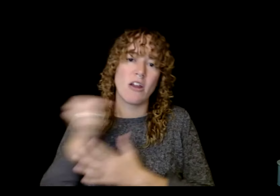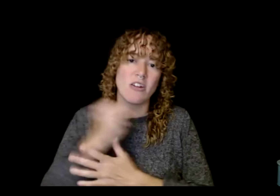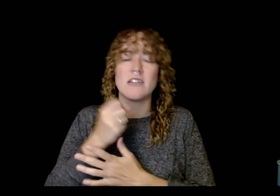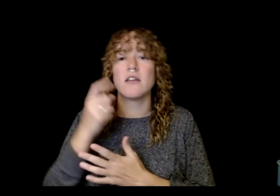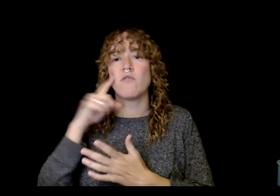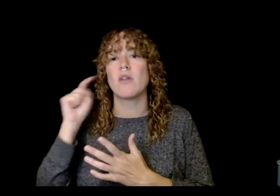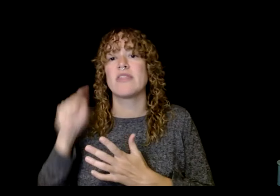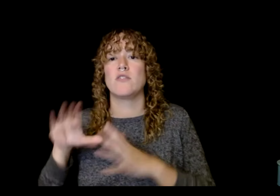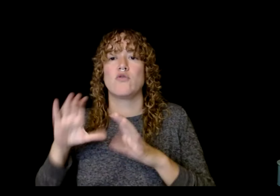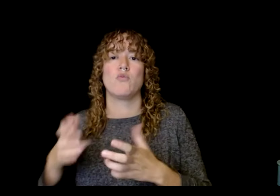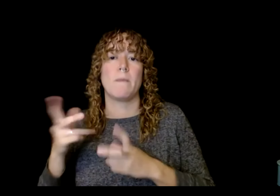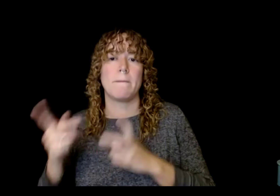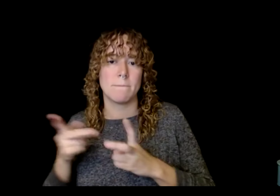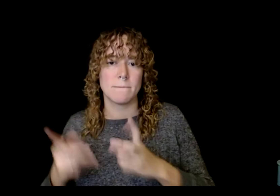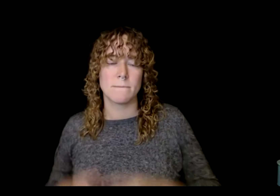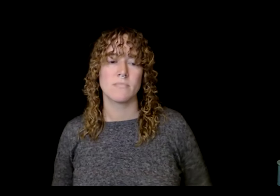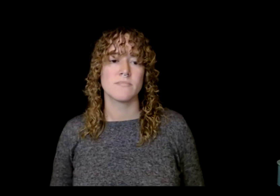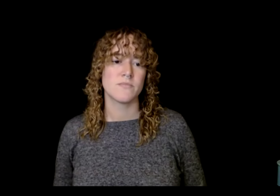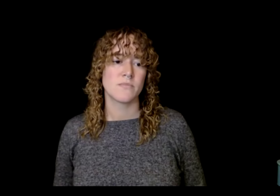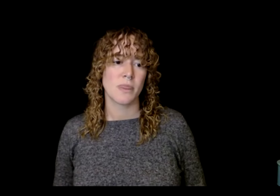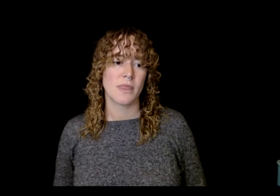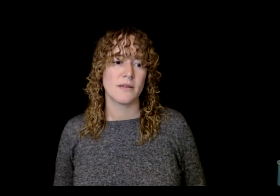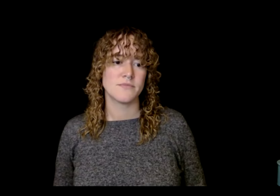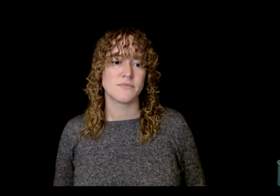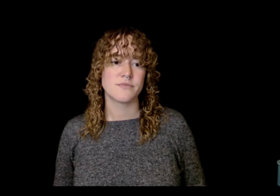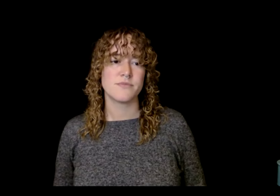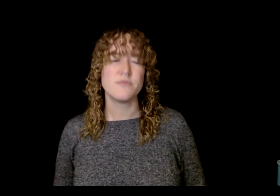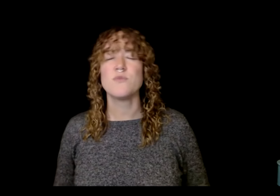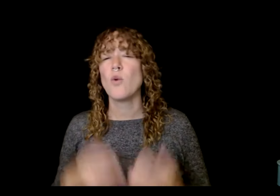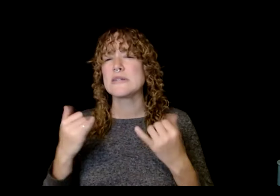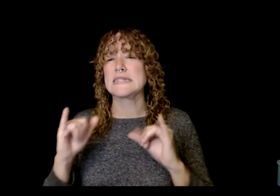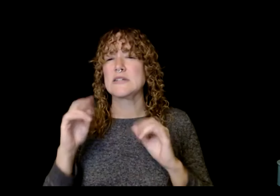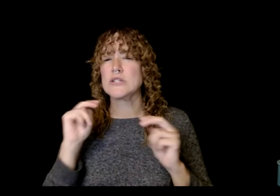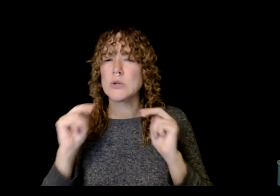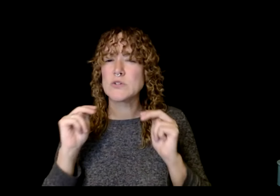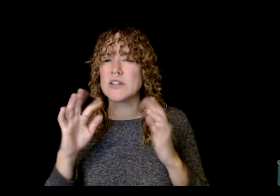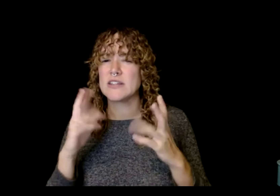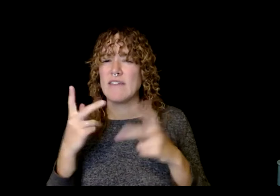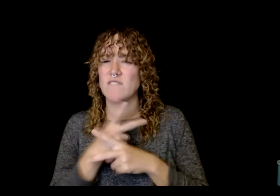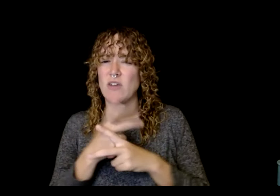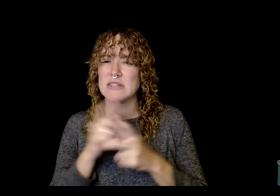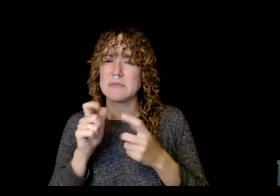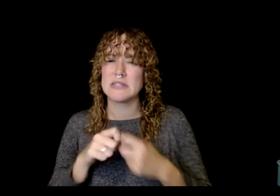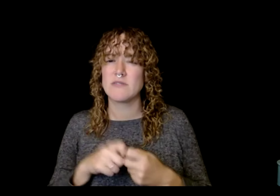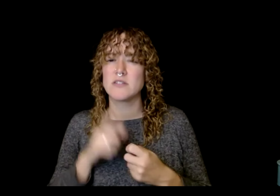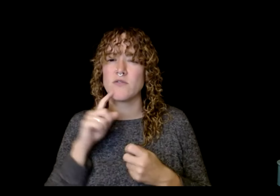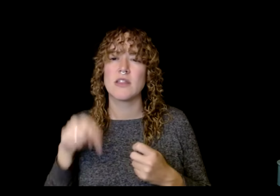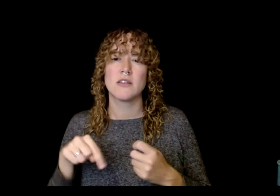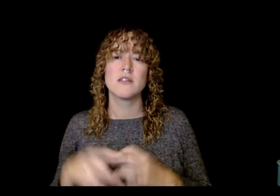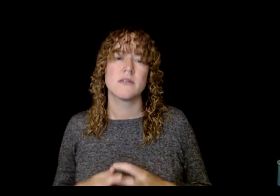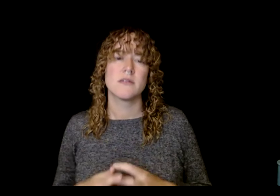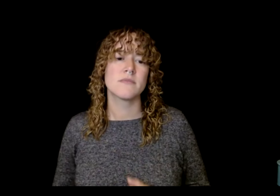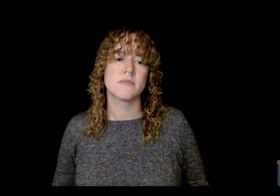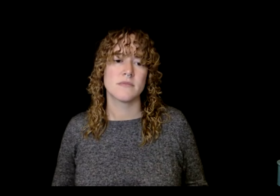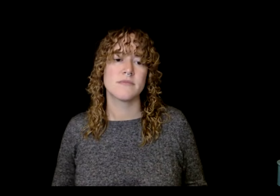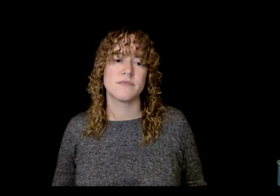population. We're still negotiating and still tweaking some of the logistics of this policy. Again, it is a